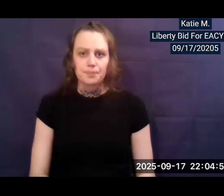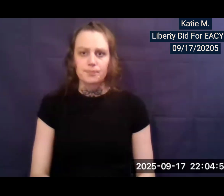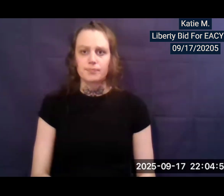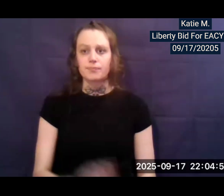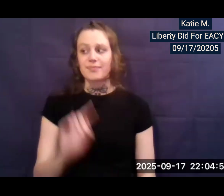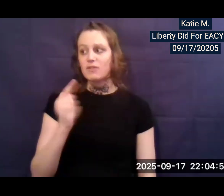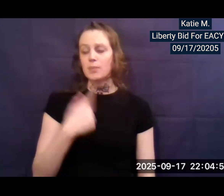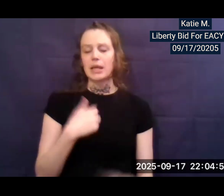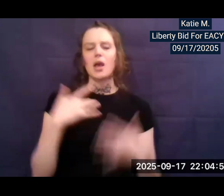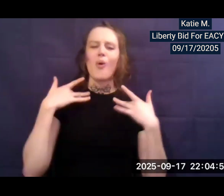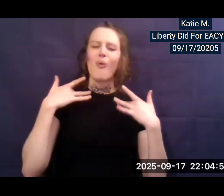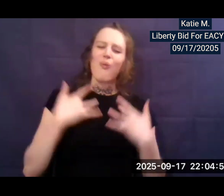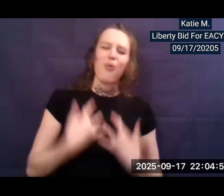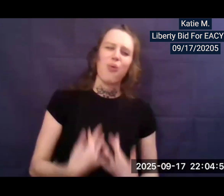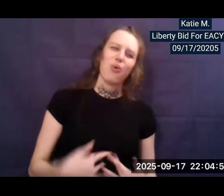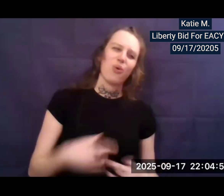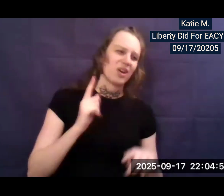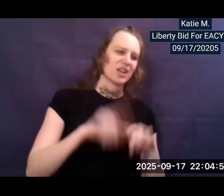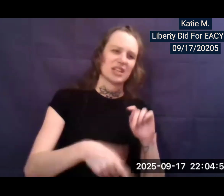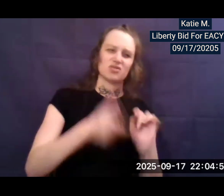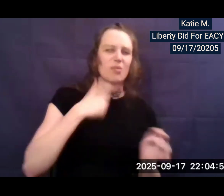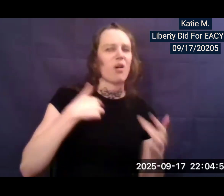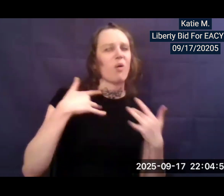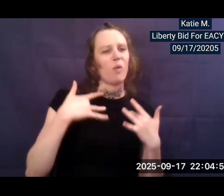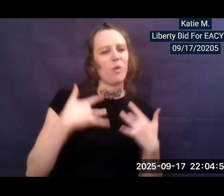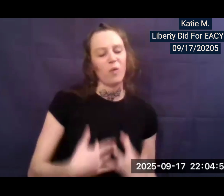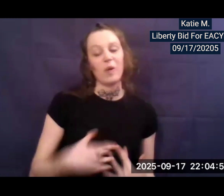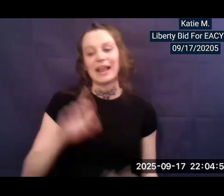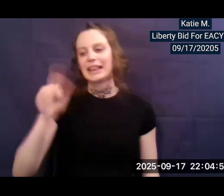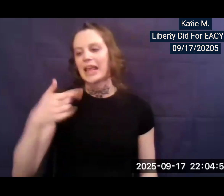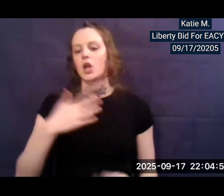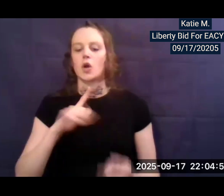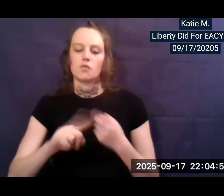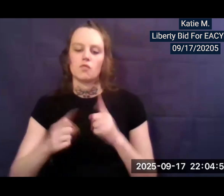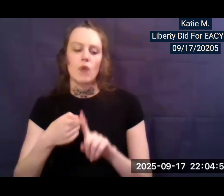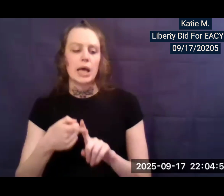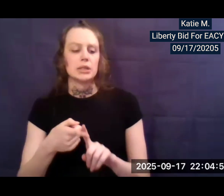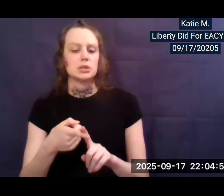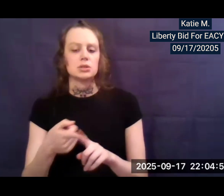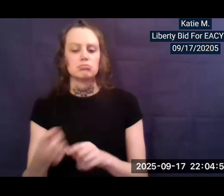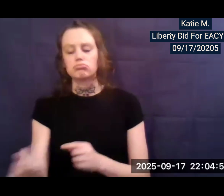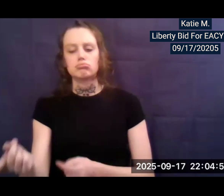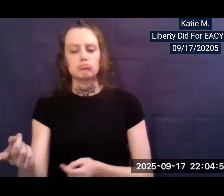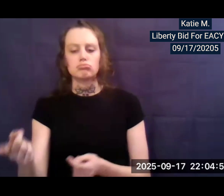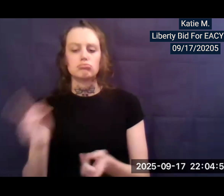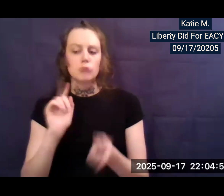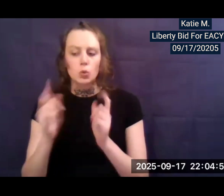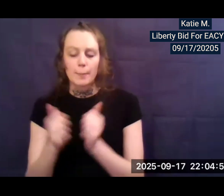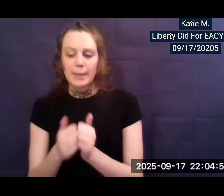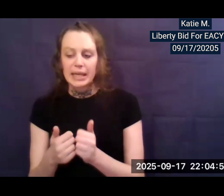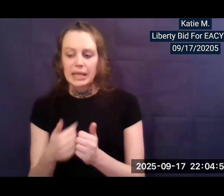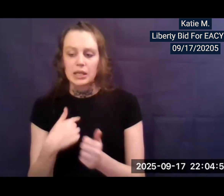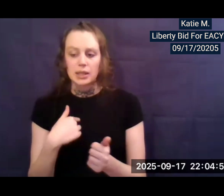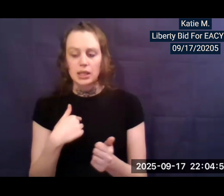and then I had friends checking in on me and friends coming to the funerals. And then eventually it kind of like now that I'm out